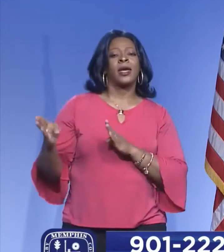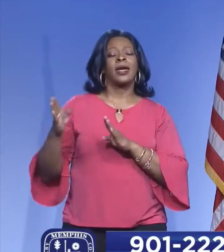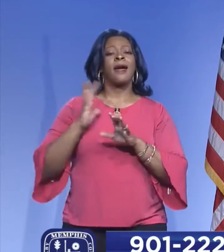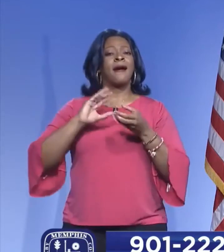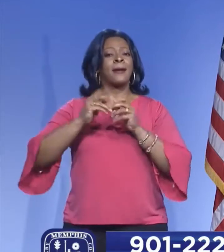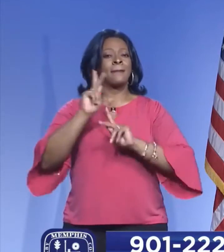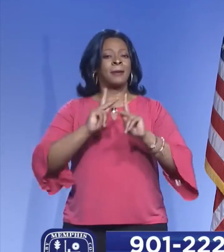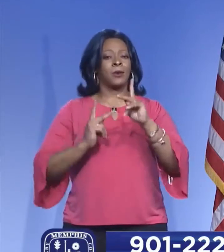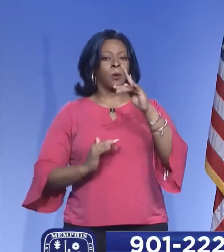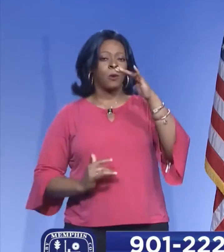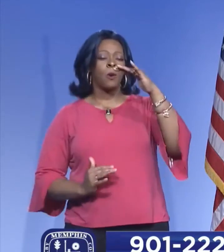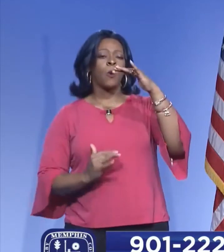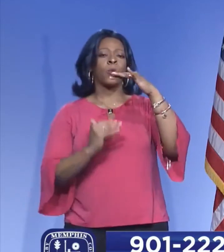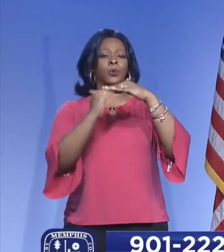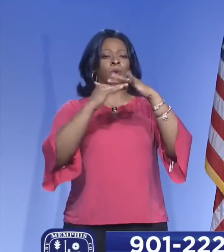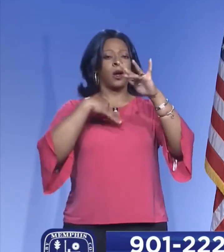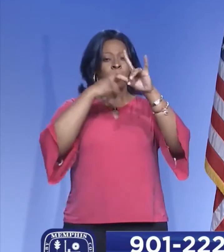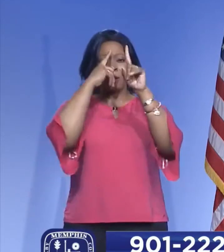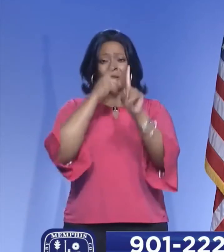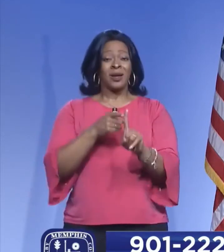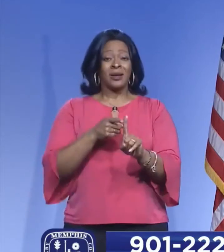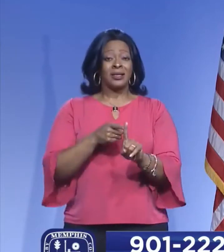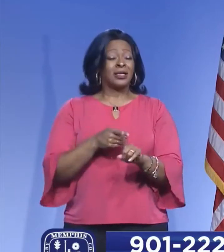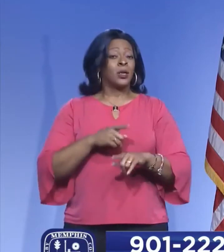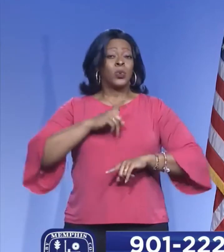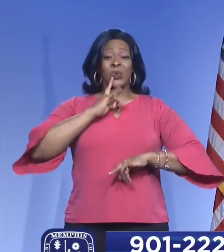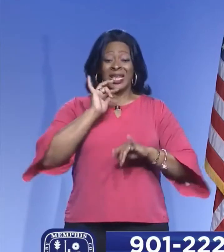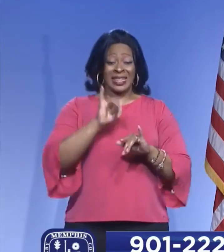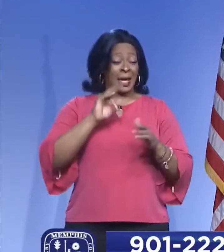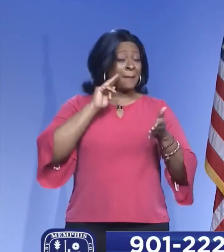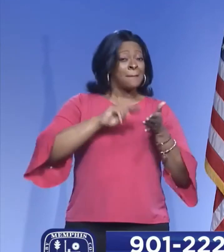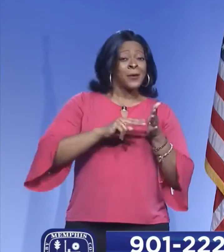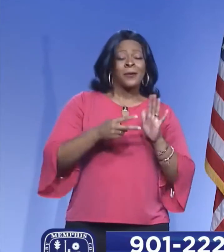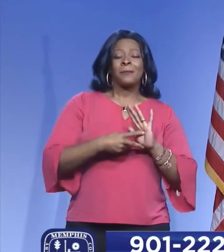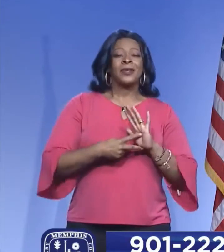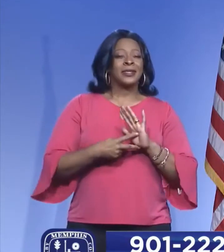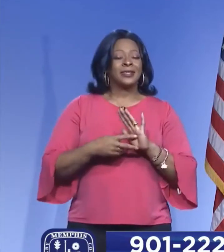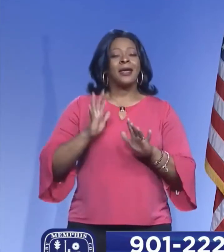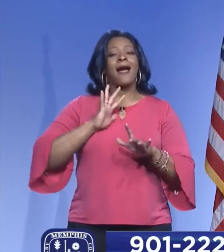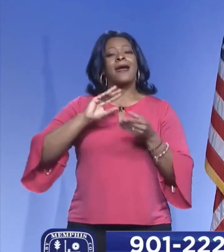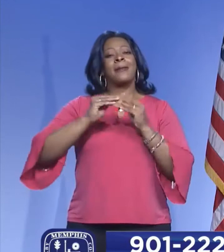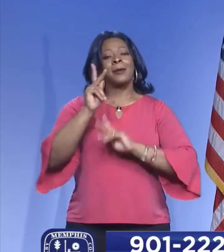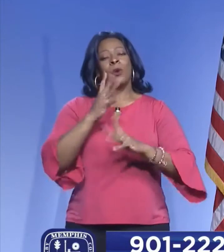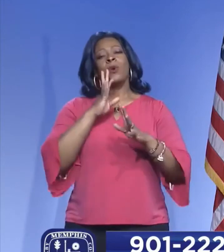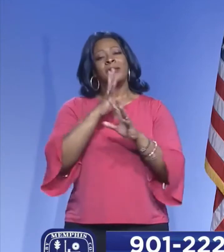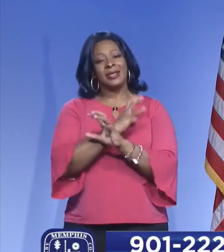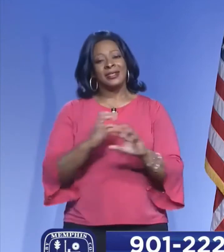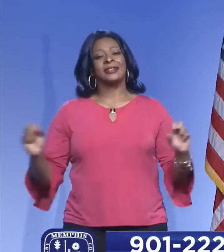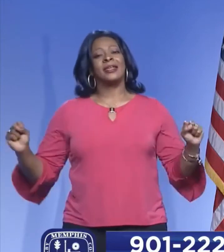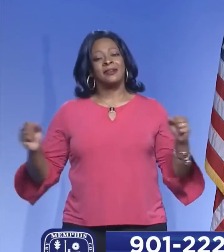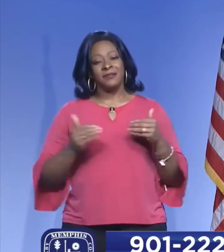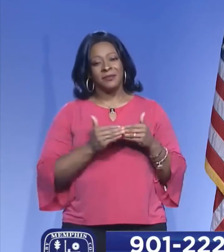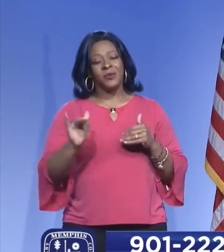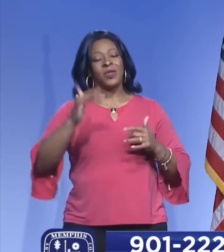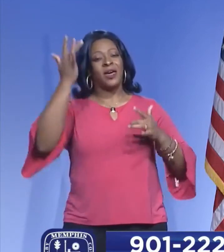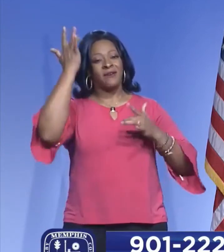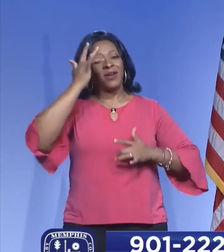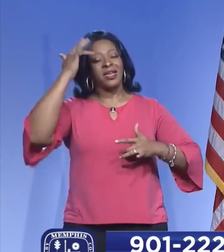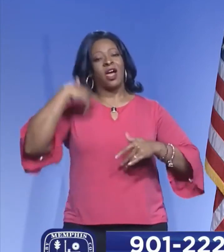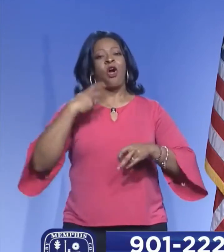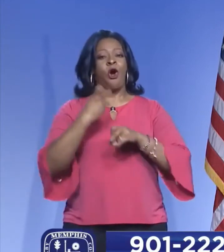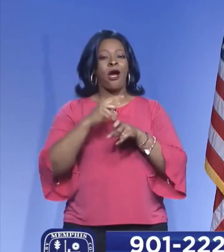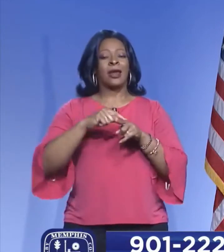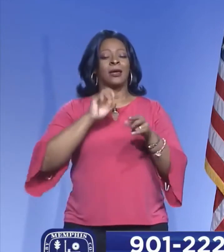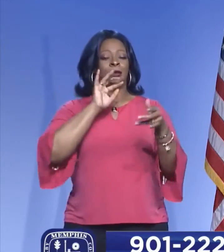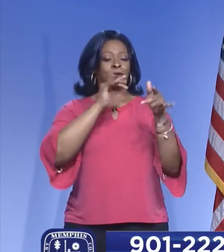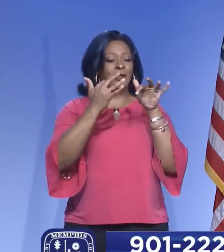population closer to the goal. But the goal is really about getting our population safe to the point where the virus is having trouble